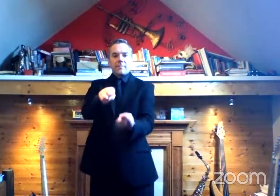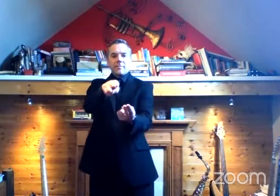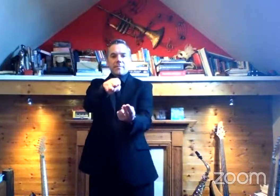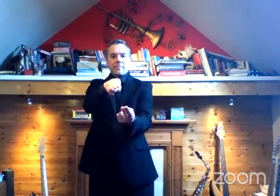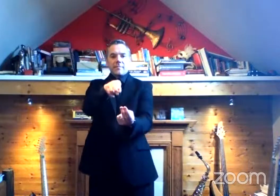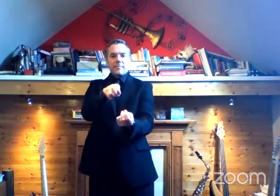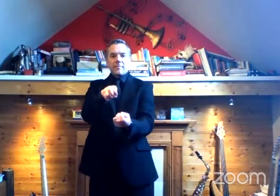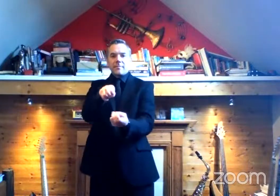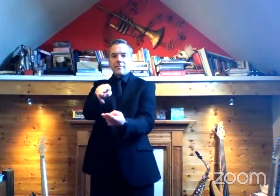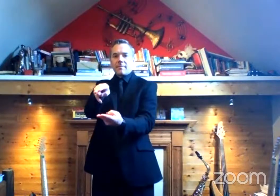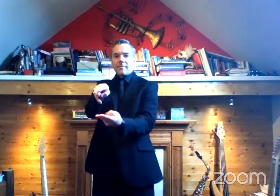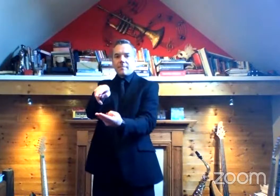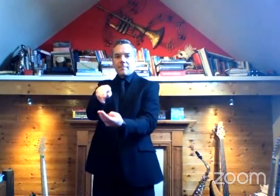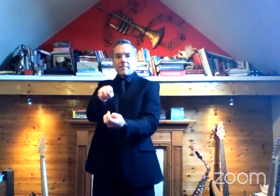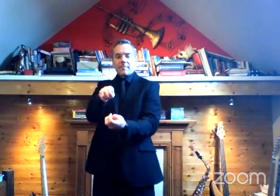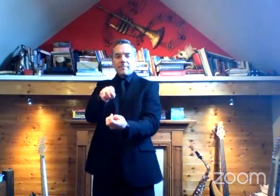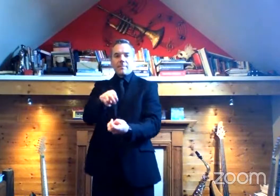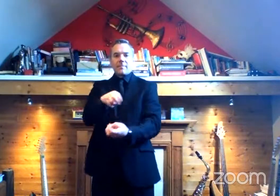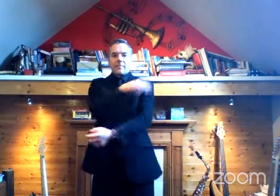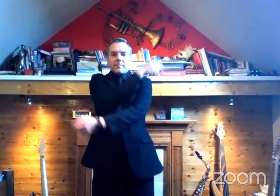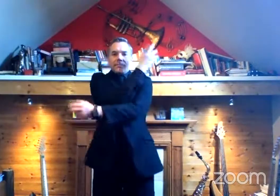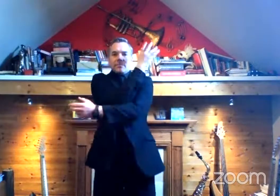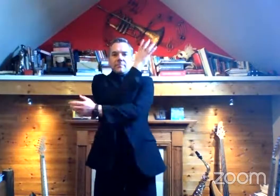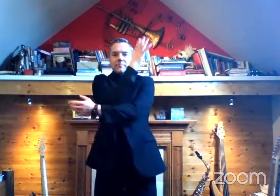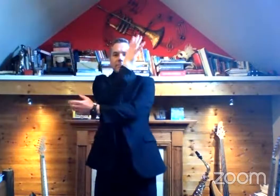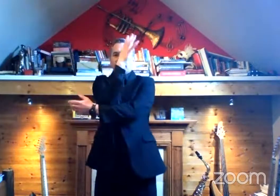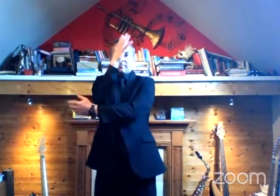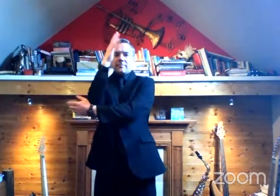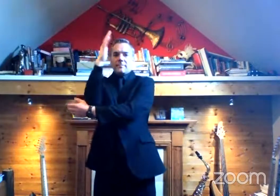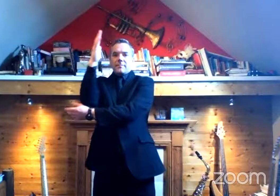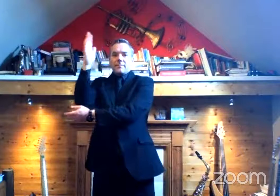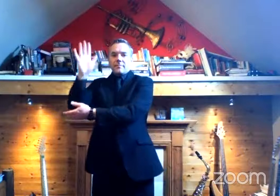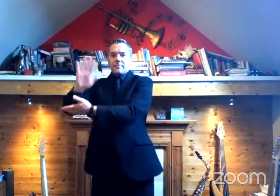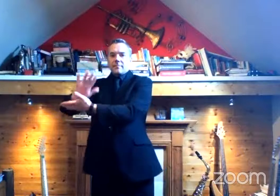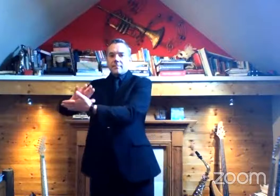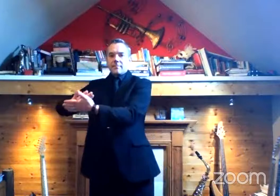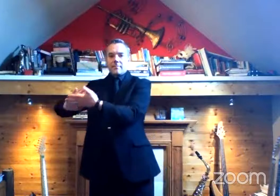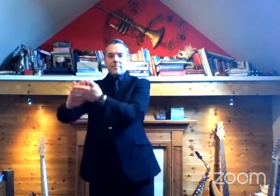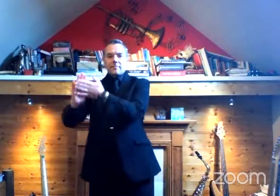But when I hear of how the forests have died,